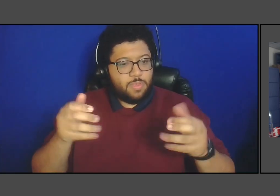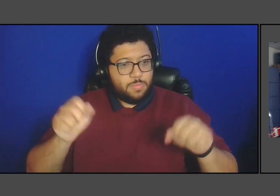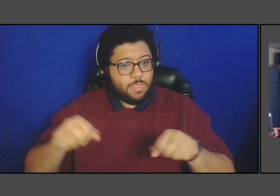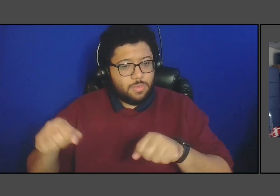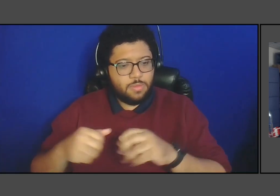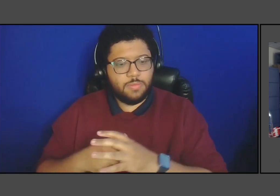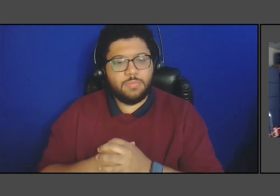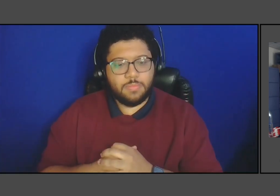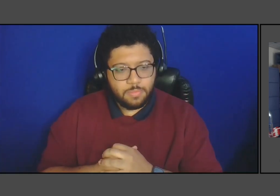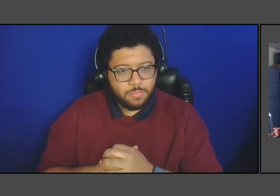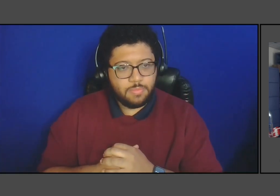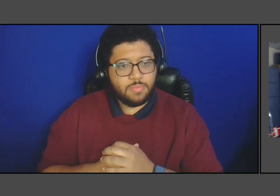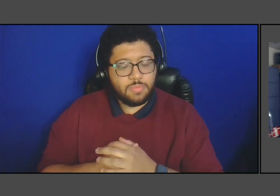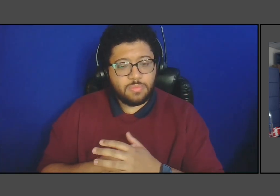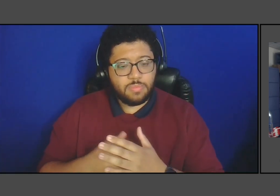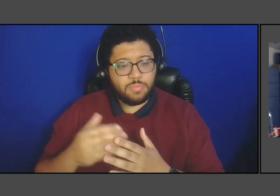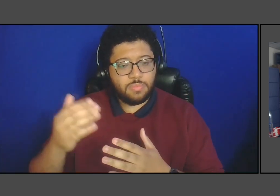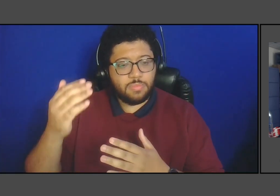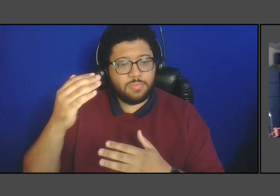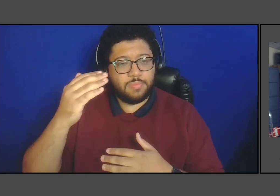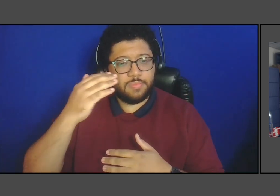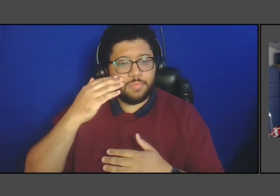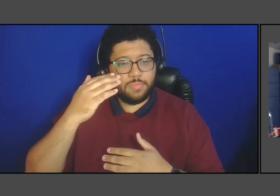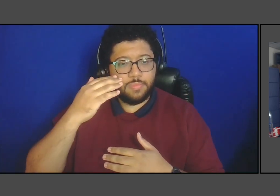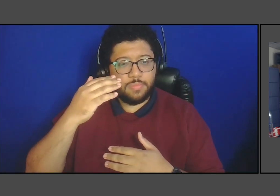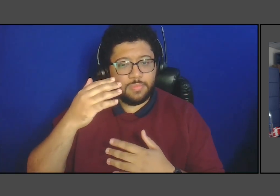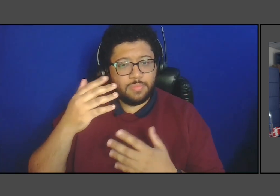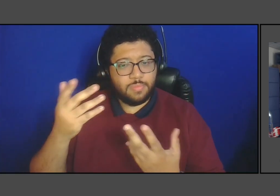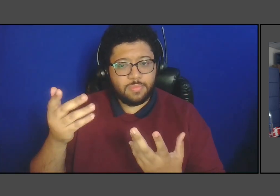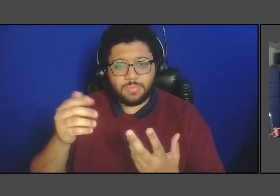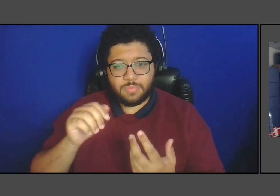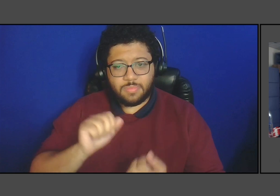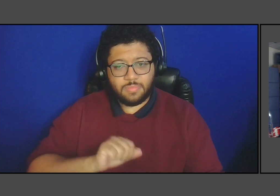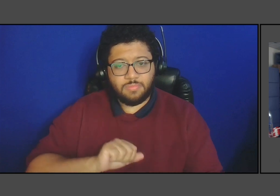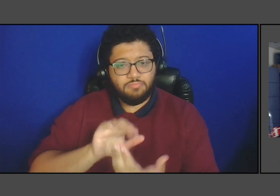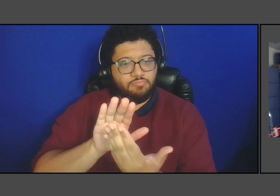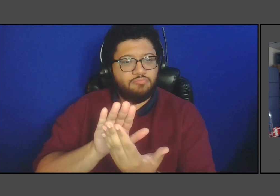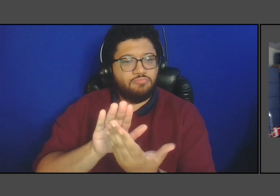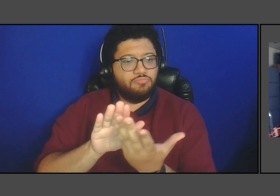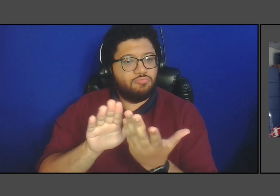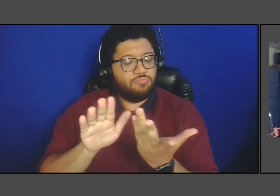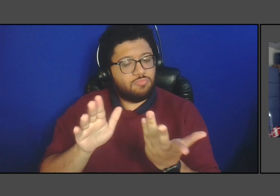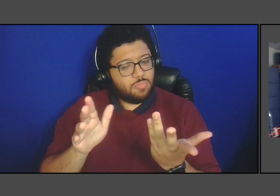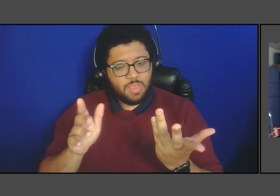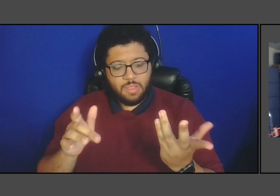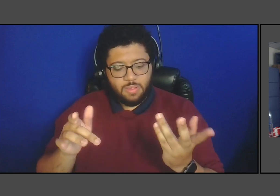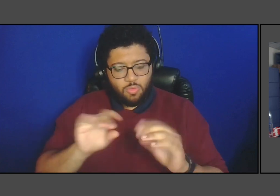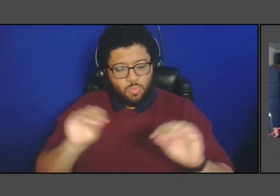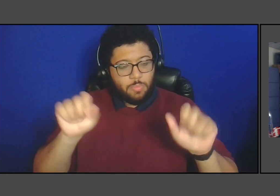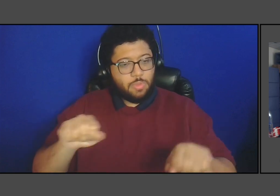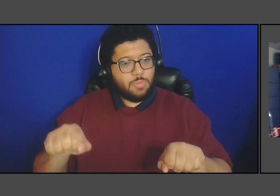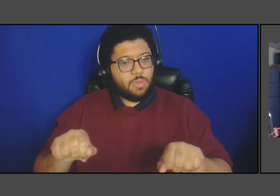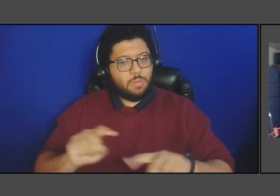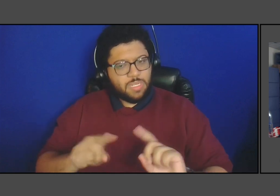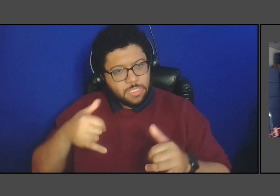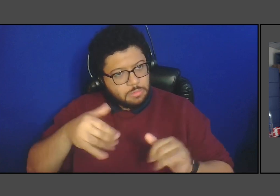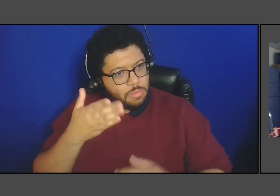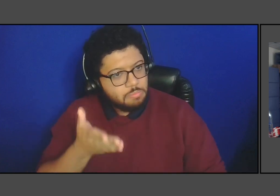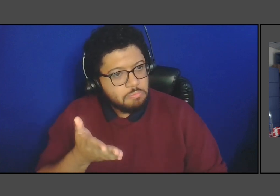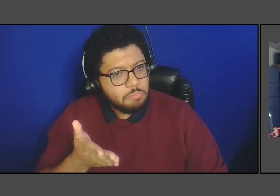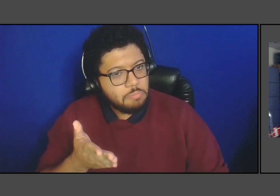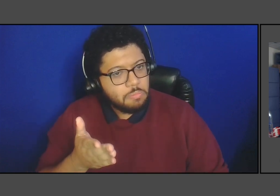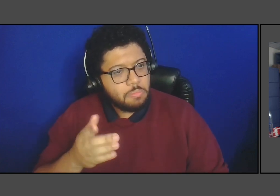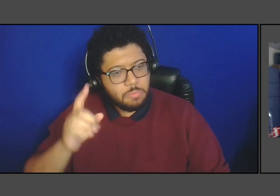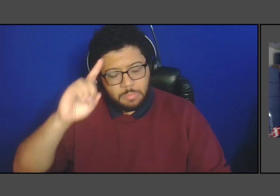of no semblance that it's there. You know, it's believing in that unseen. Yes,